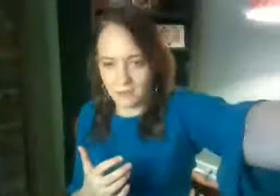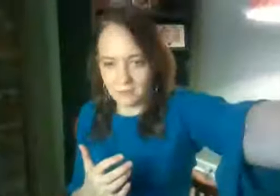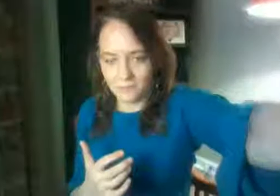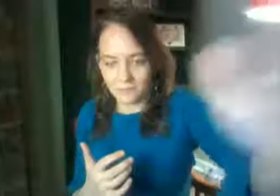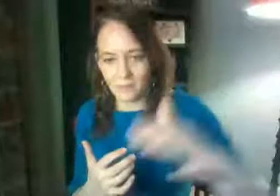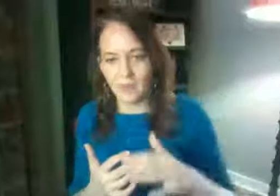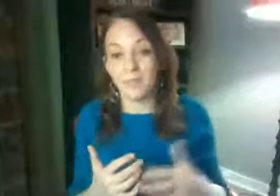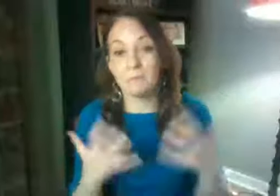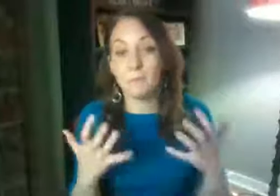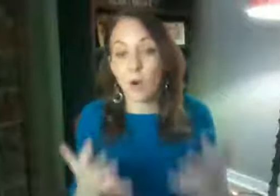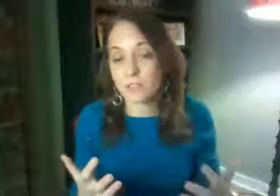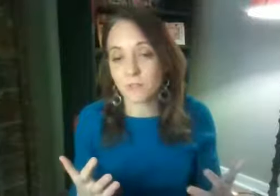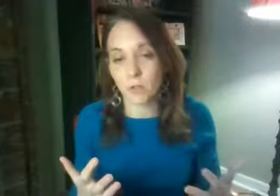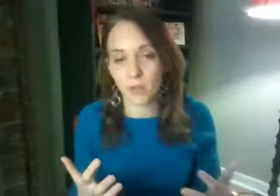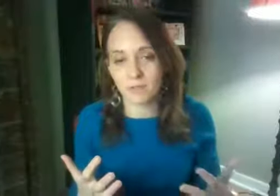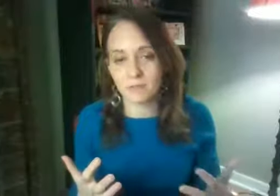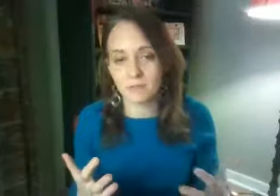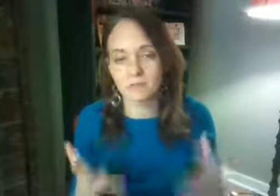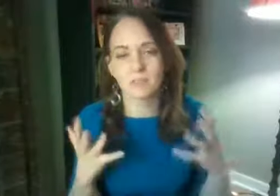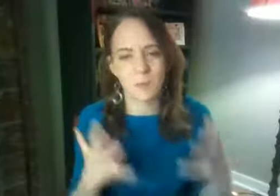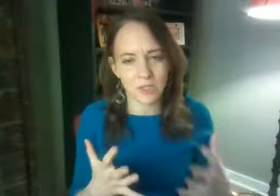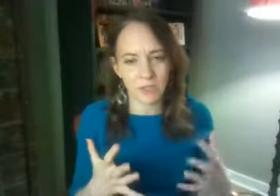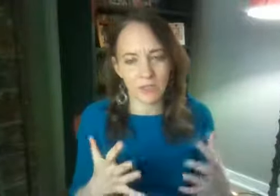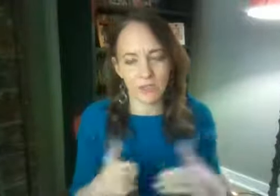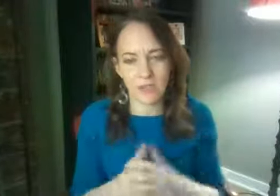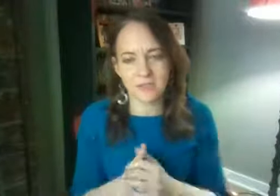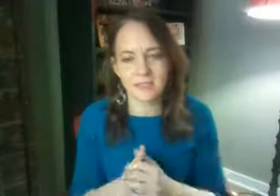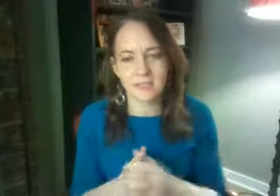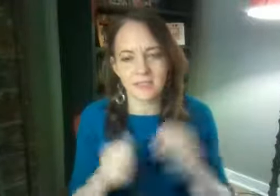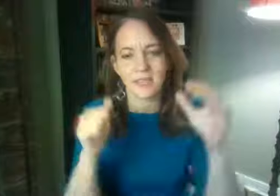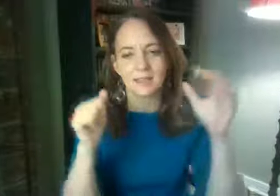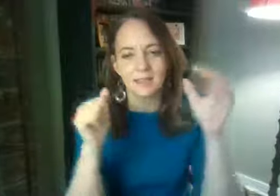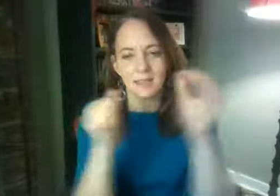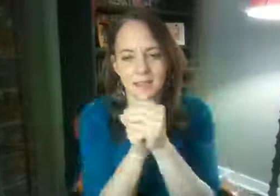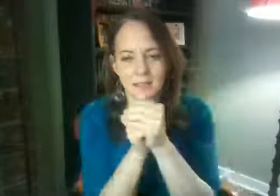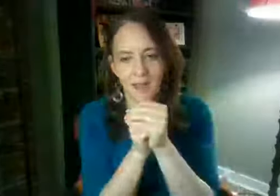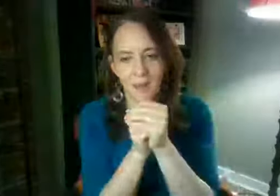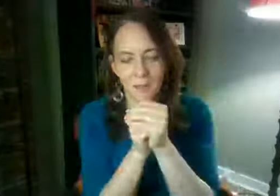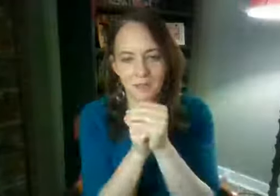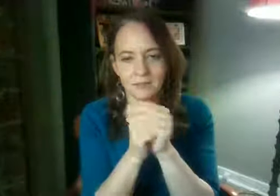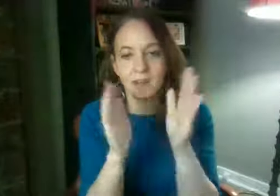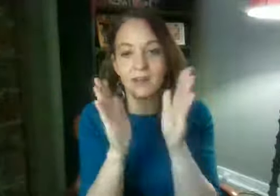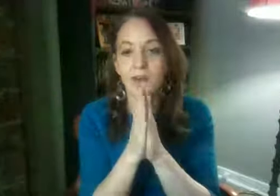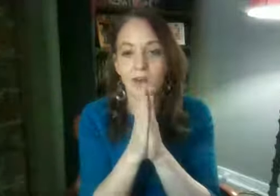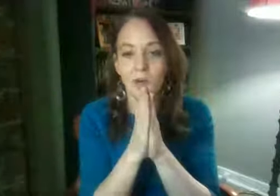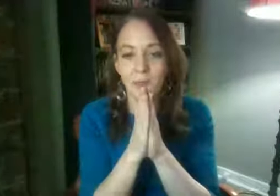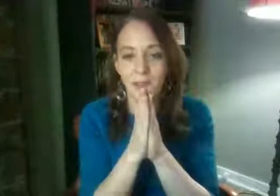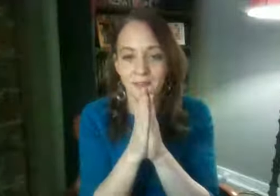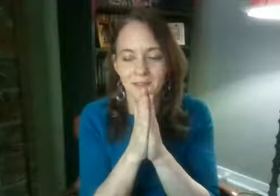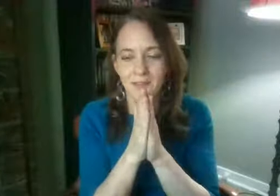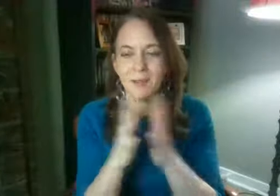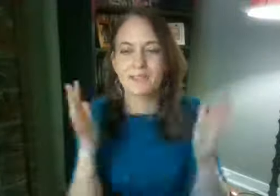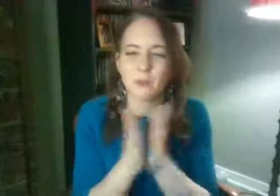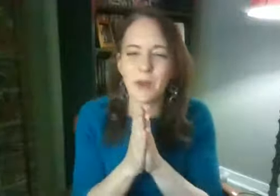amen in most of the world, especially here in the United States, is signed like this. Amen or amen. But since we